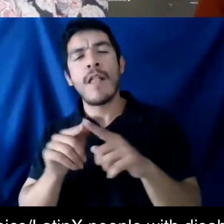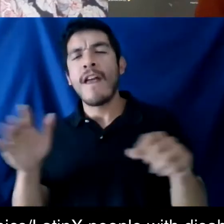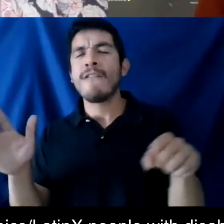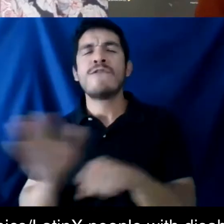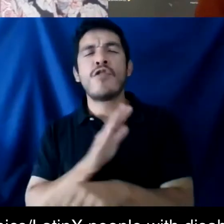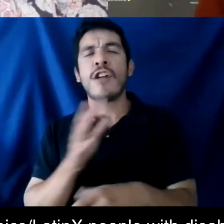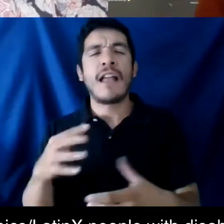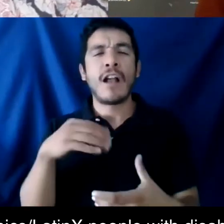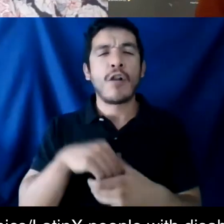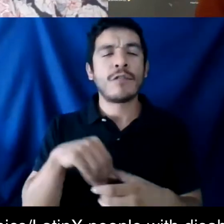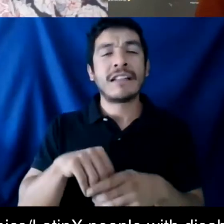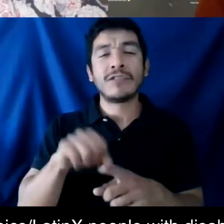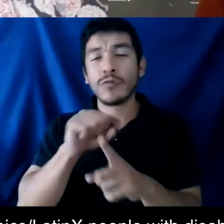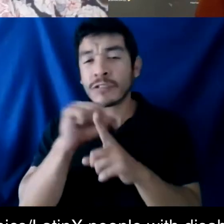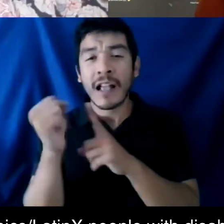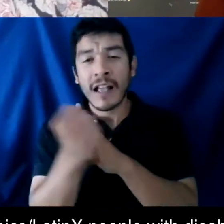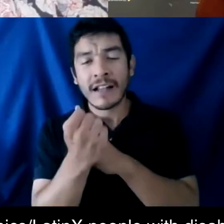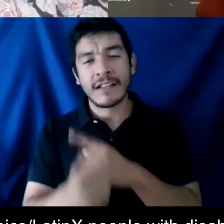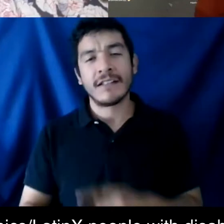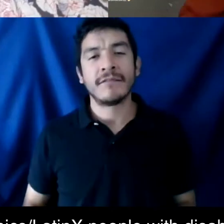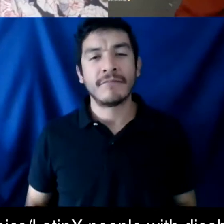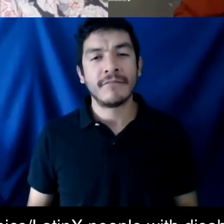society?